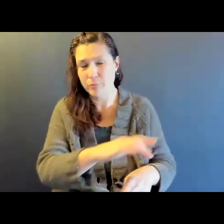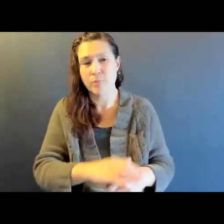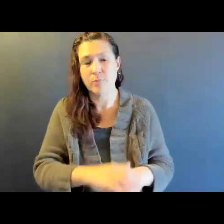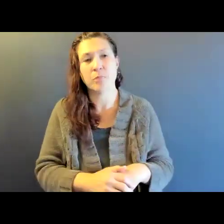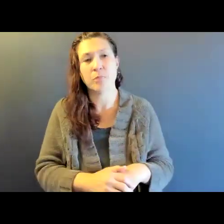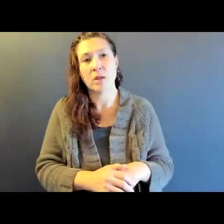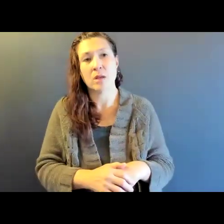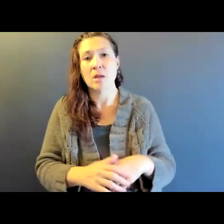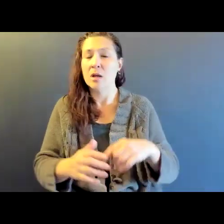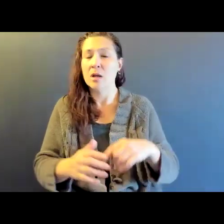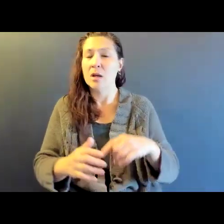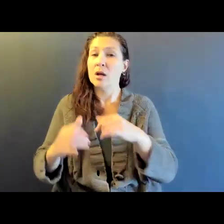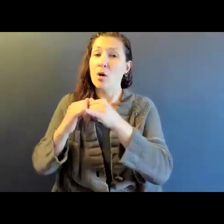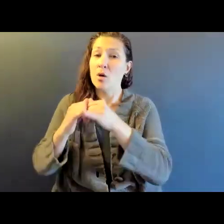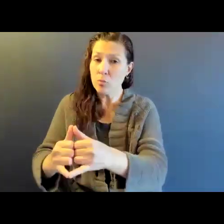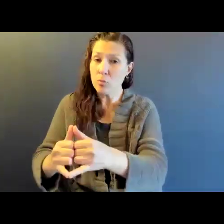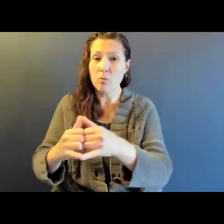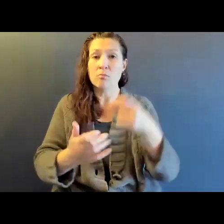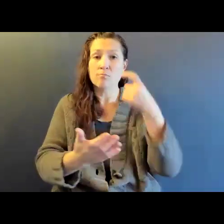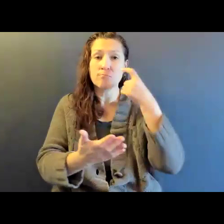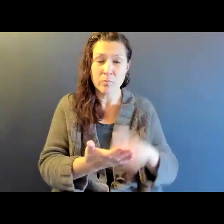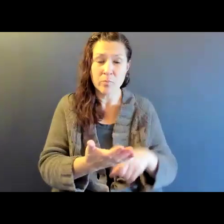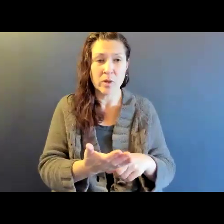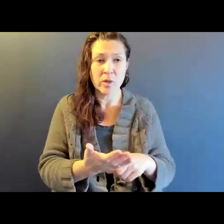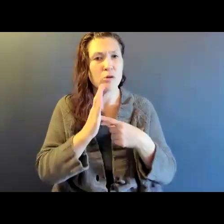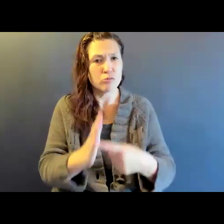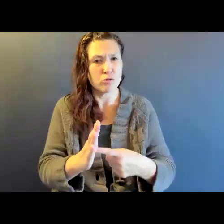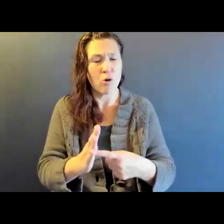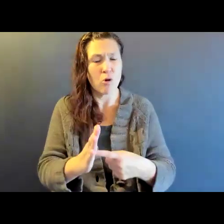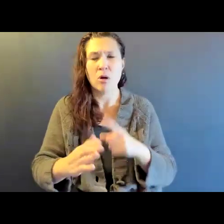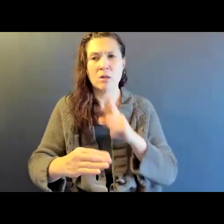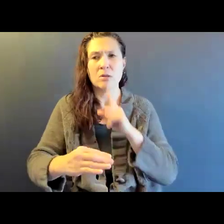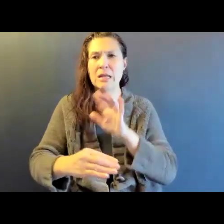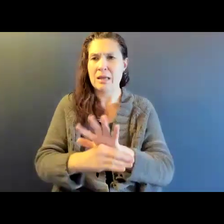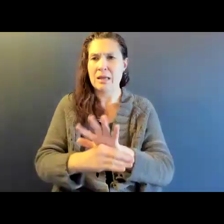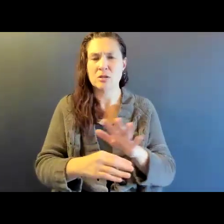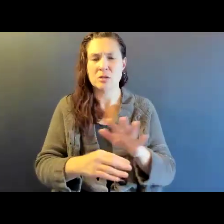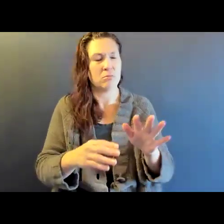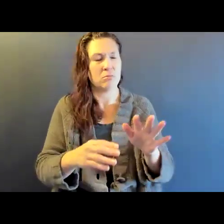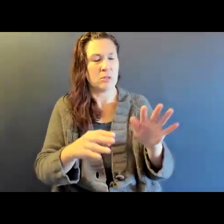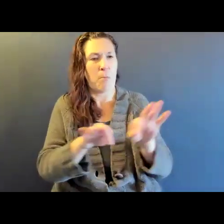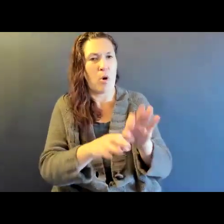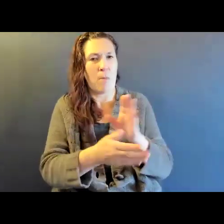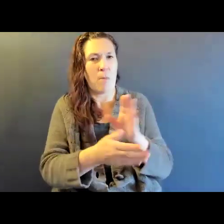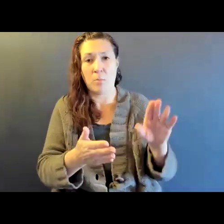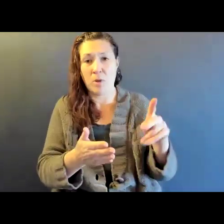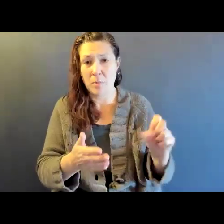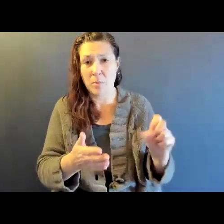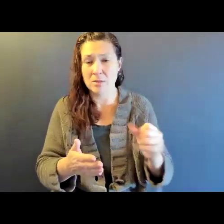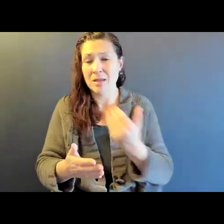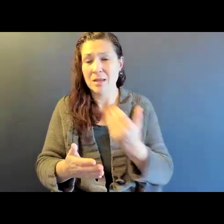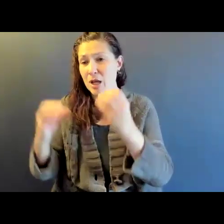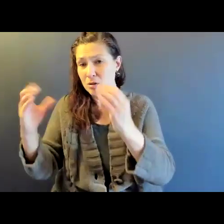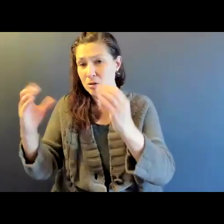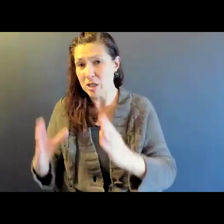reflection of the talent, commitment, and dedication that make up our BPS. I want to thank our teachers, administrators, and